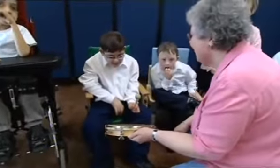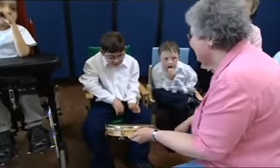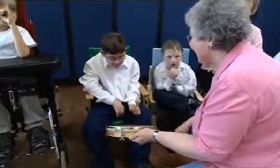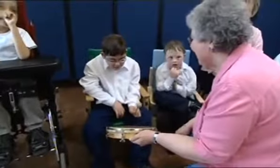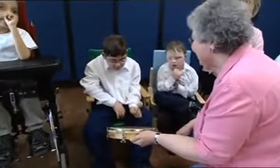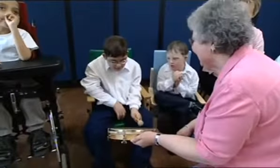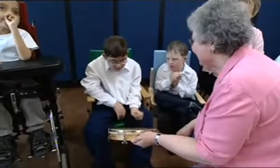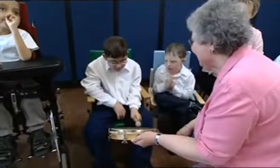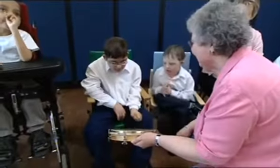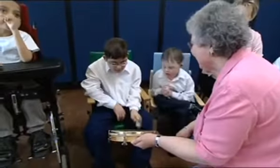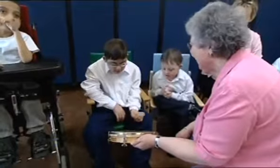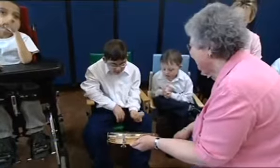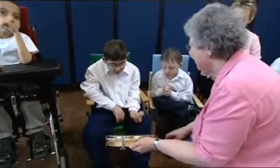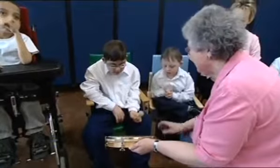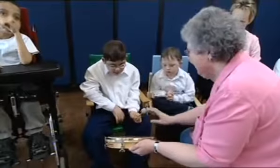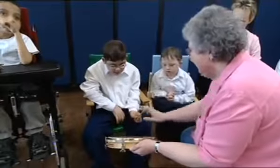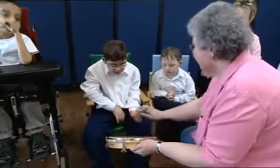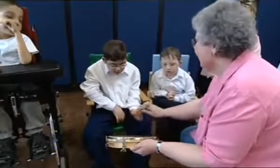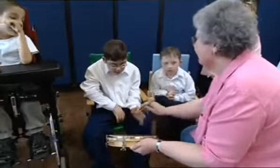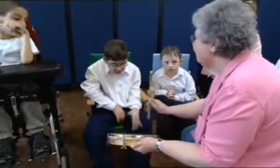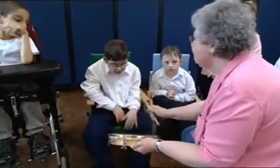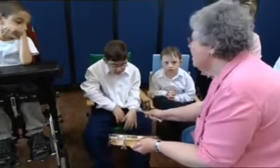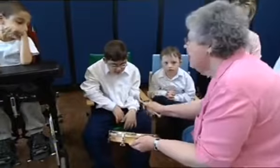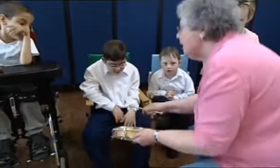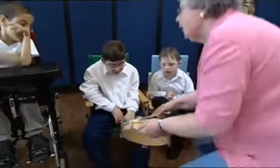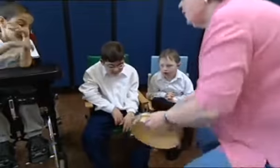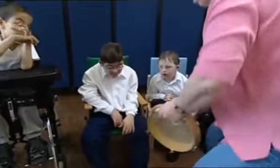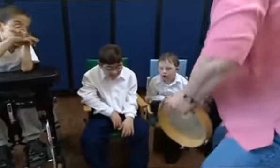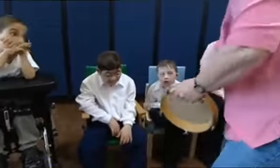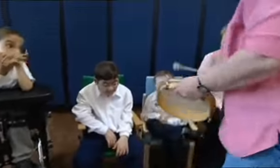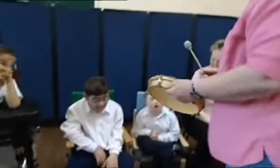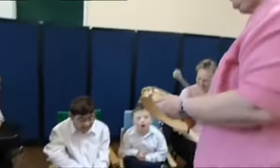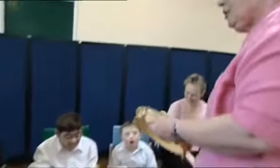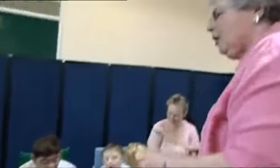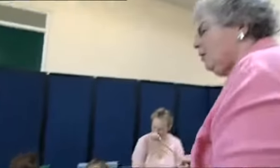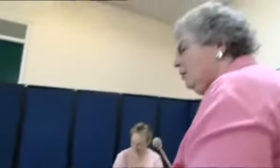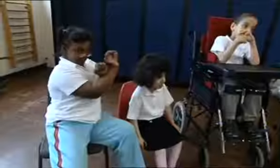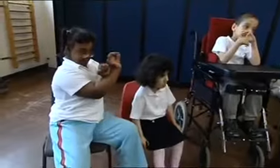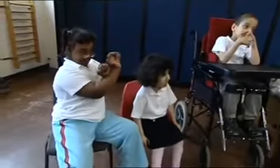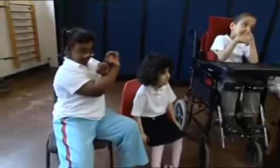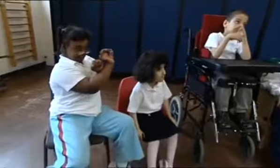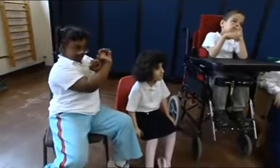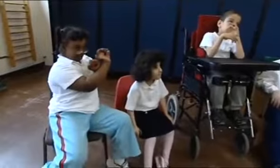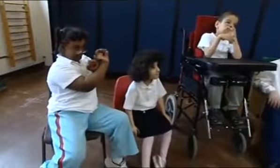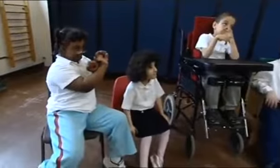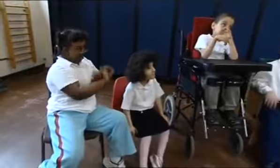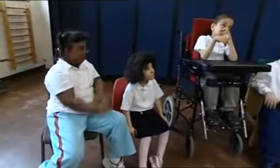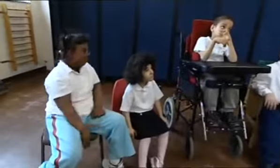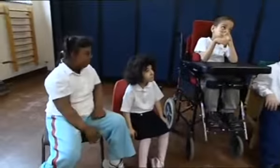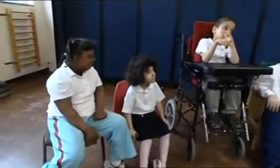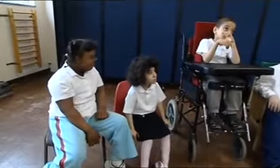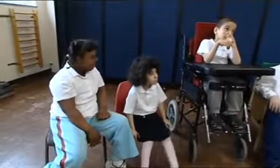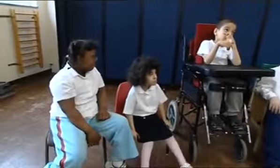great. Again, Saffian. That is really good. I wonder who's going to be next. Who's next on the